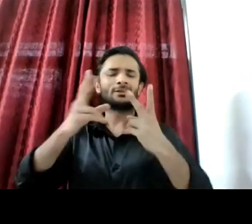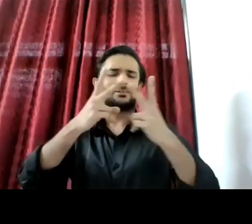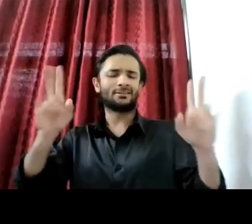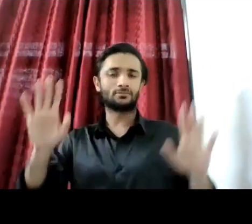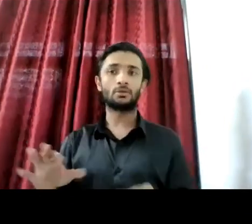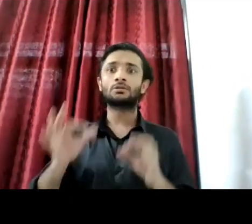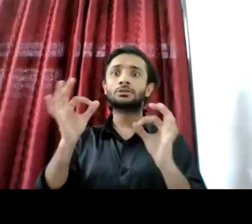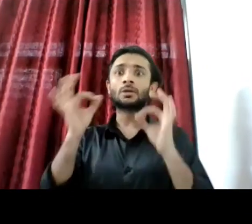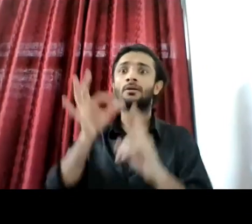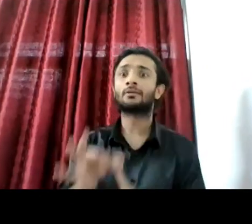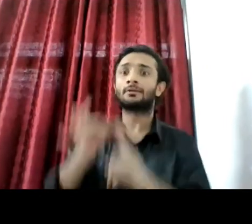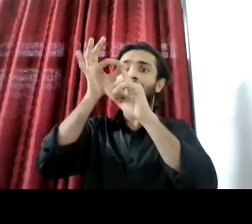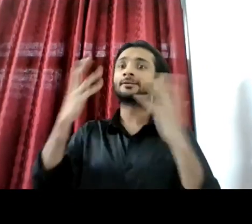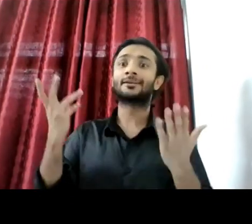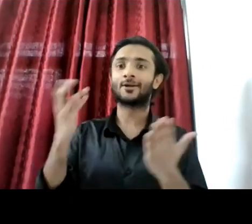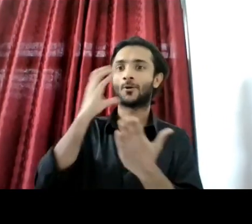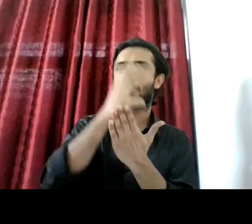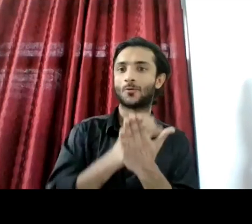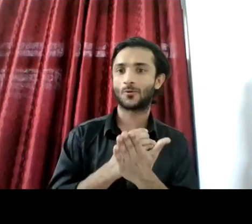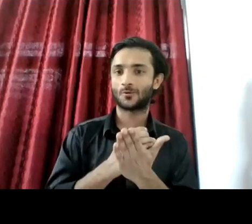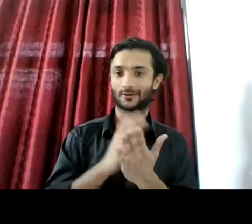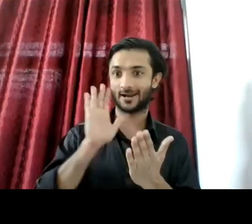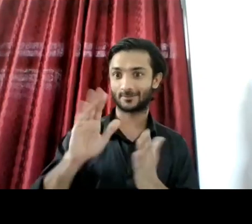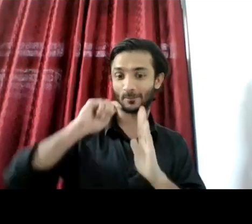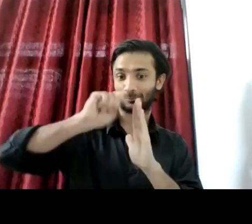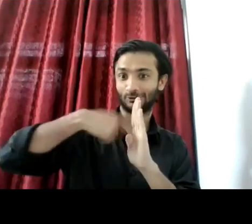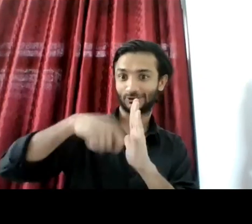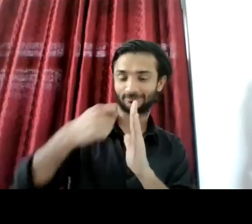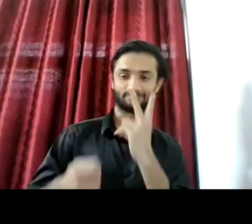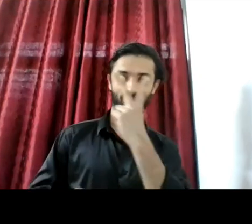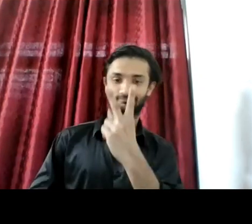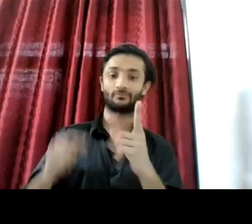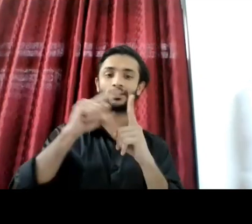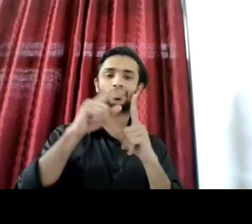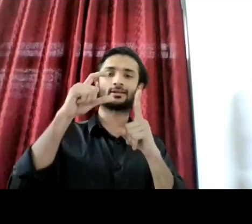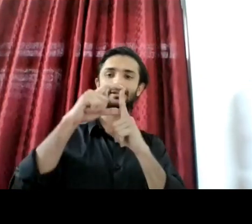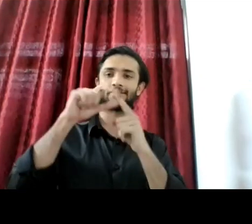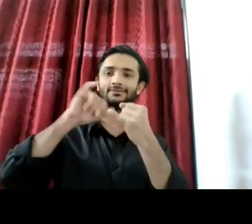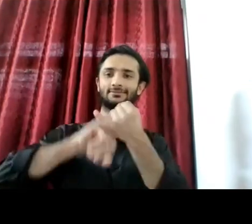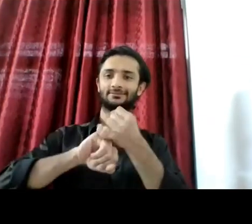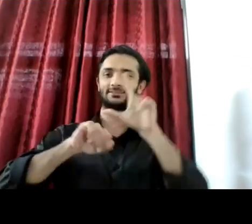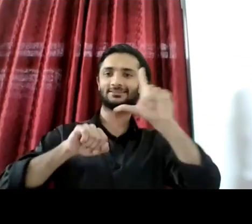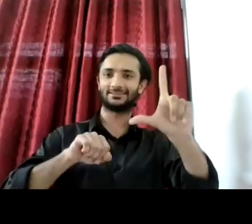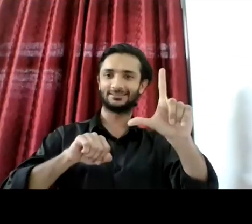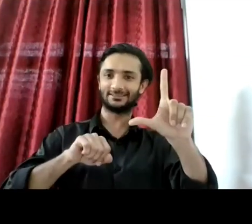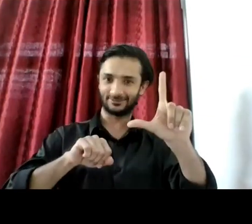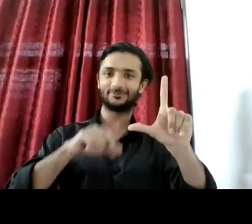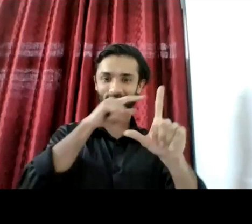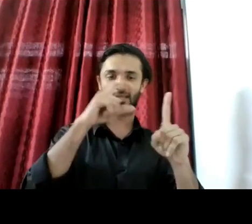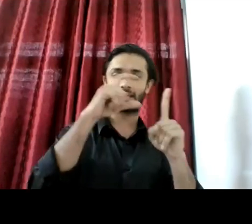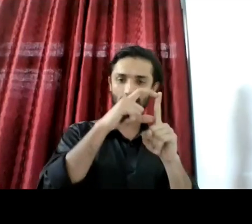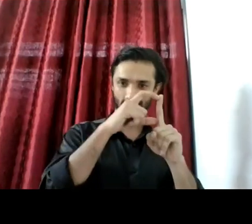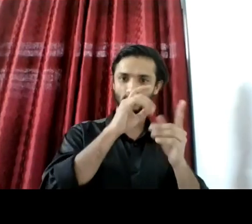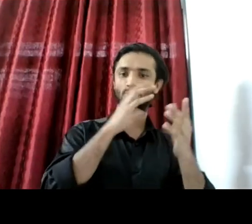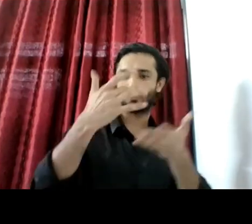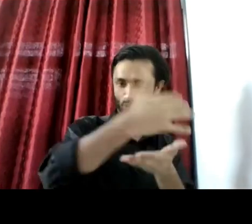partnership with different CSR companies. Our aim is accessible curriculum. For that, we have a